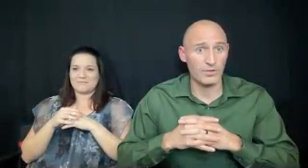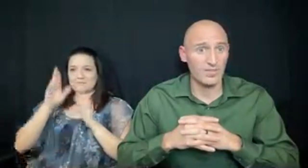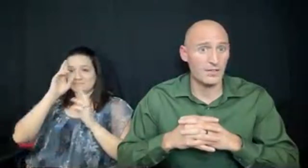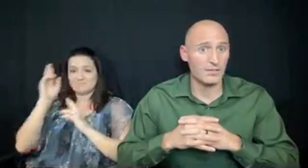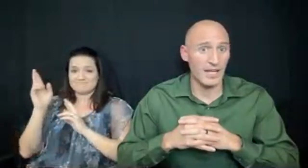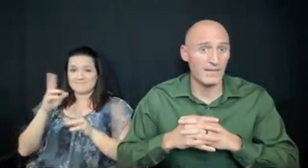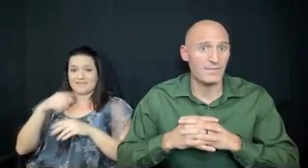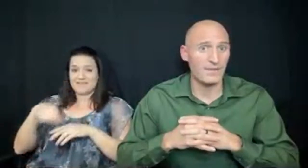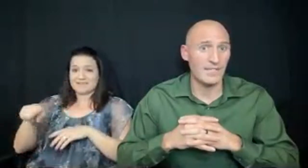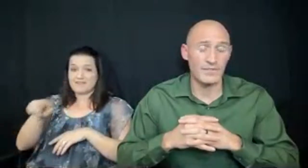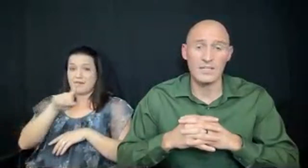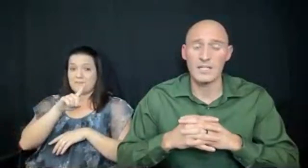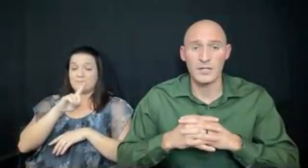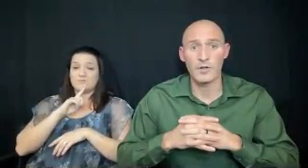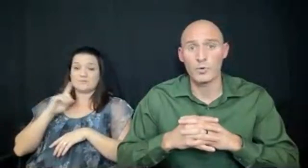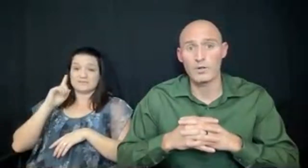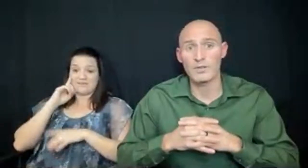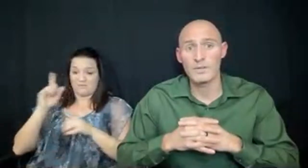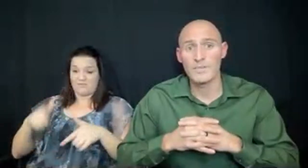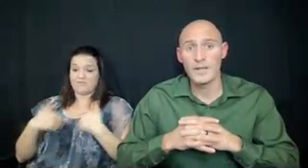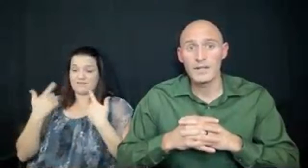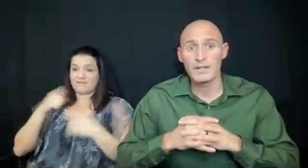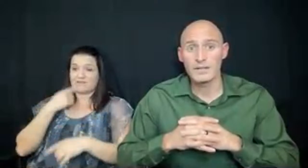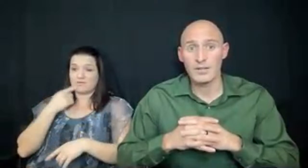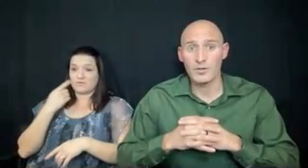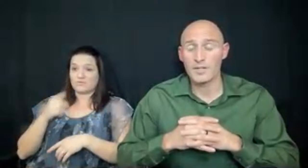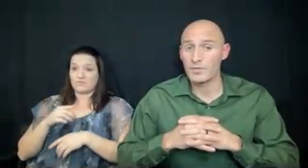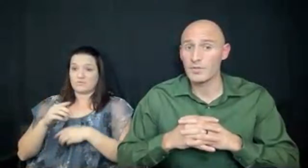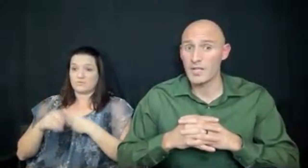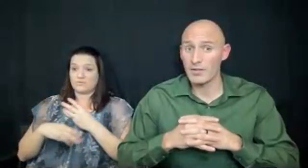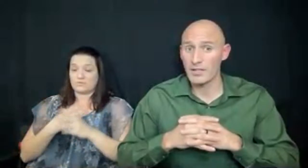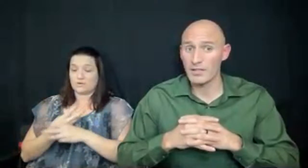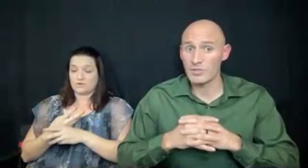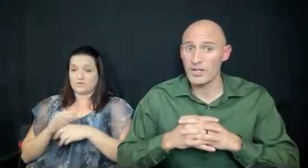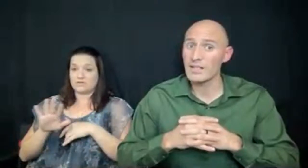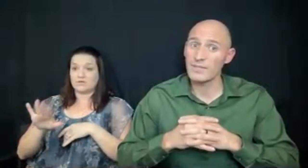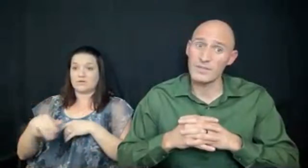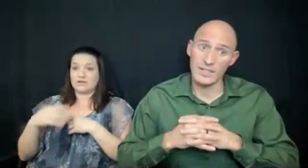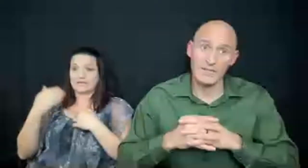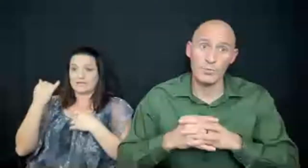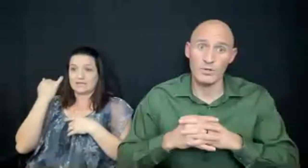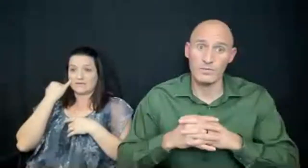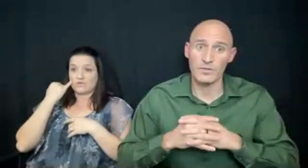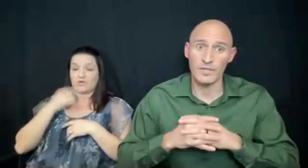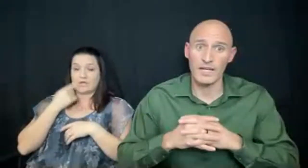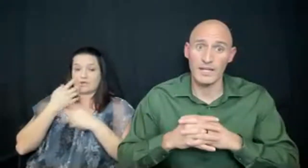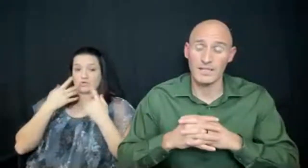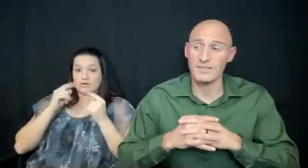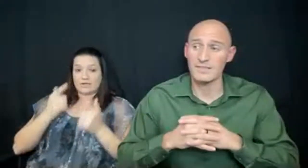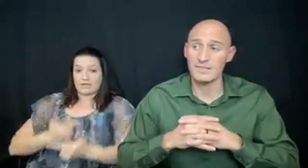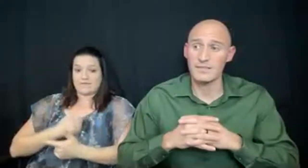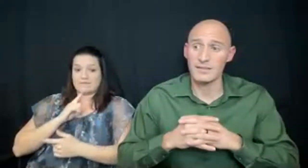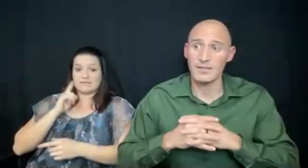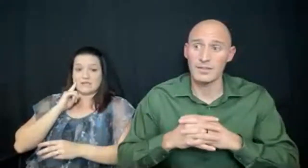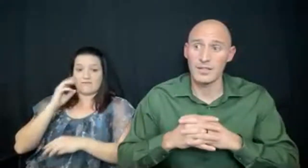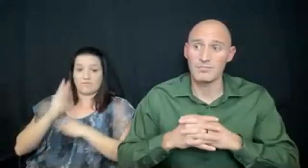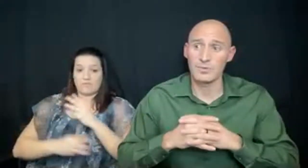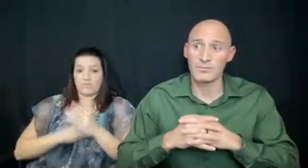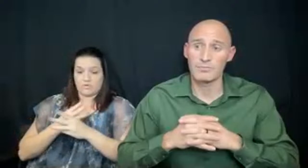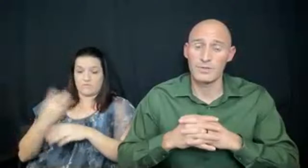those that are deaf living in a hearing world. So if you're hearing, try to live in the deaf world for a day. And it will really